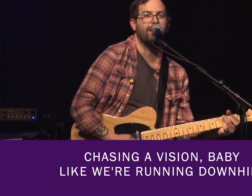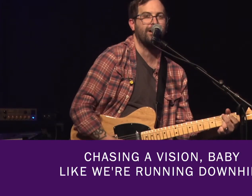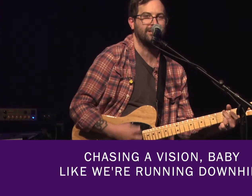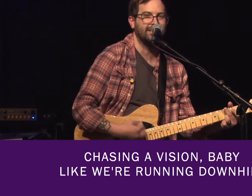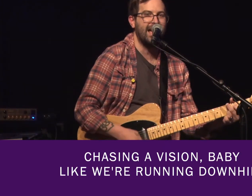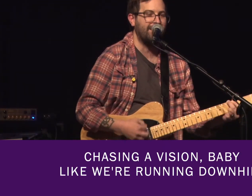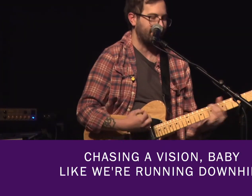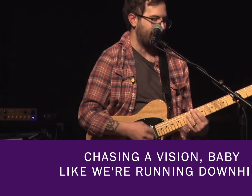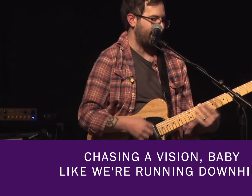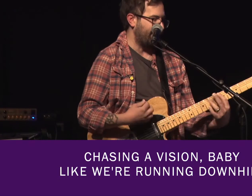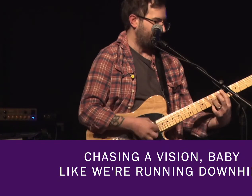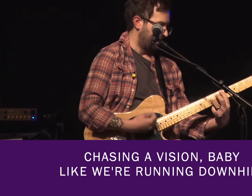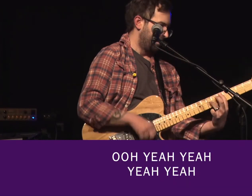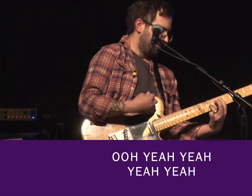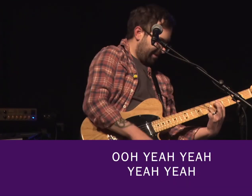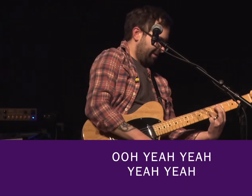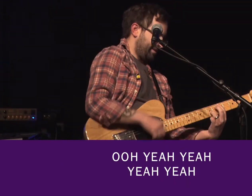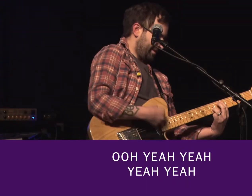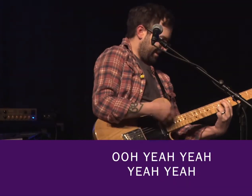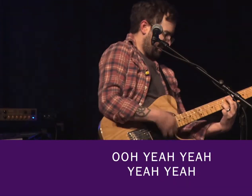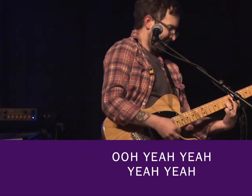we're running downhill.